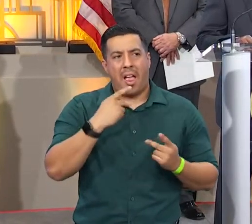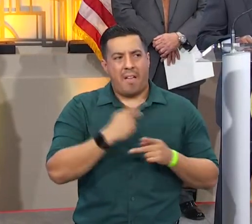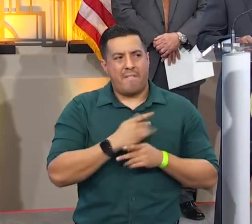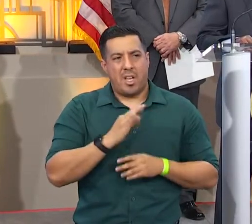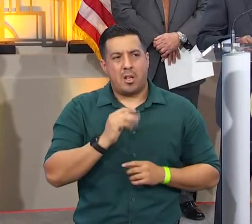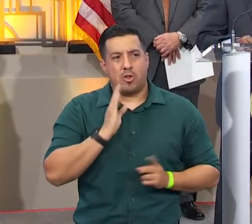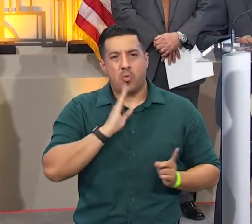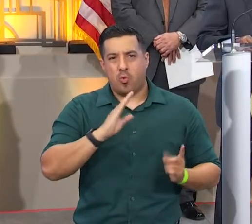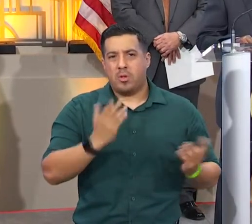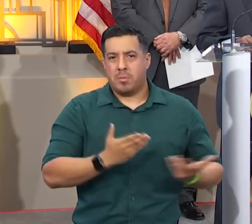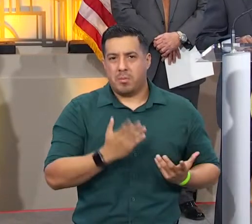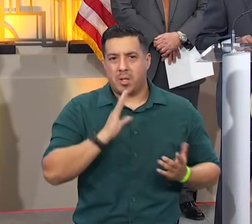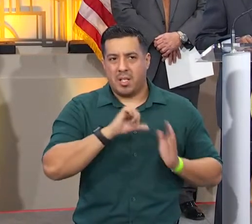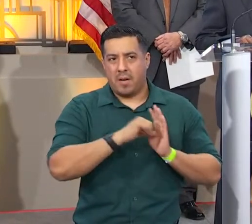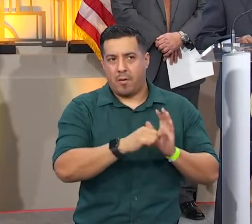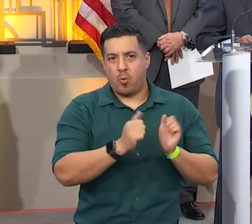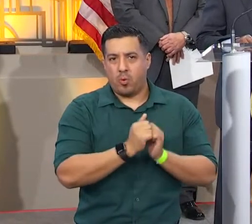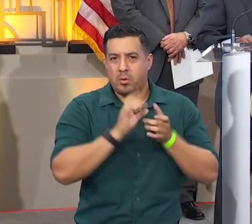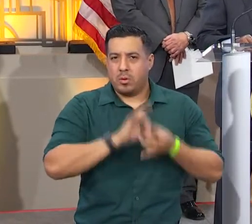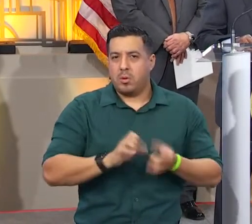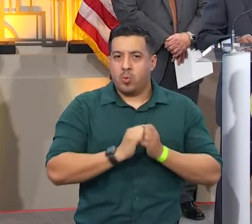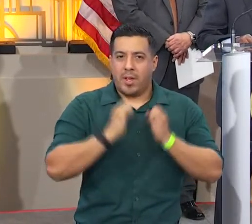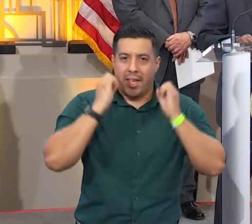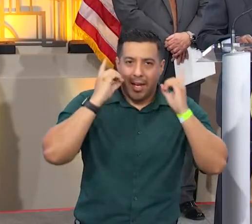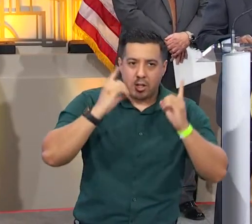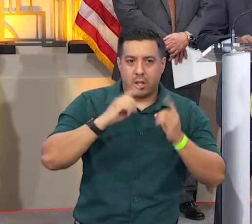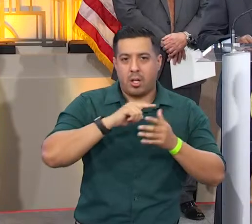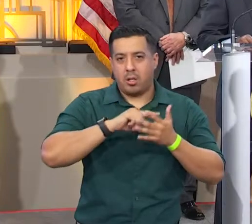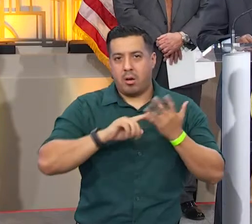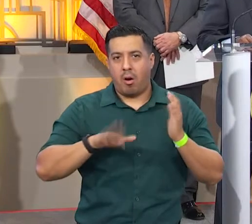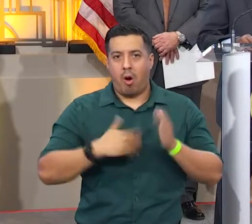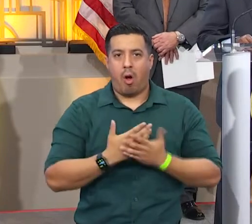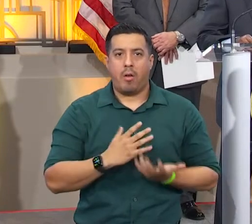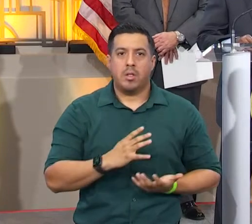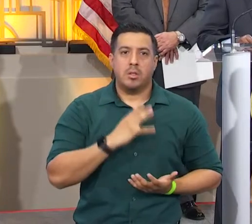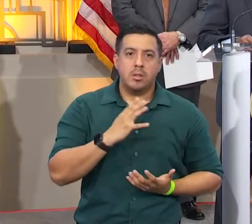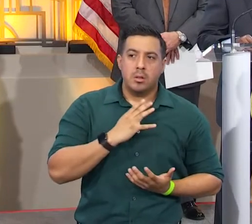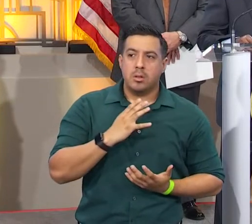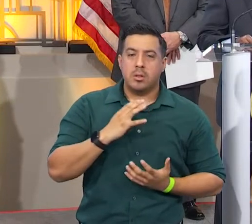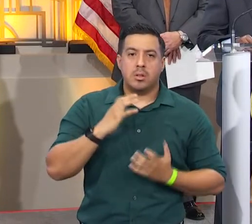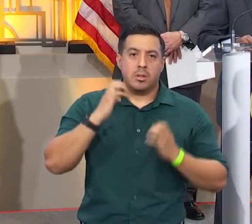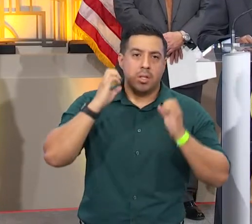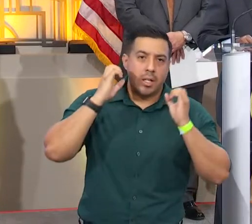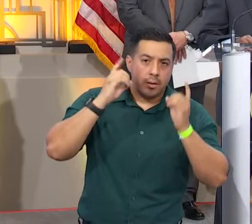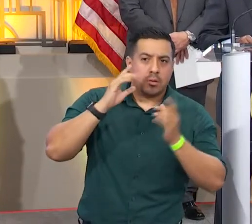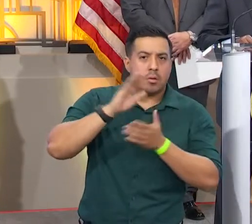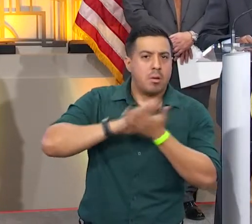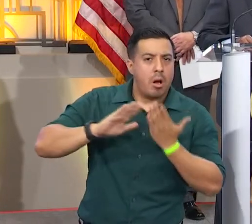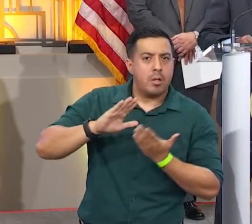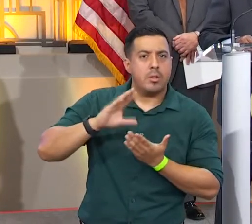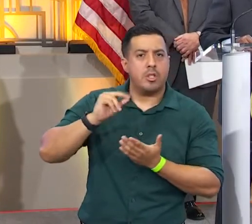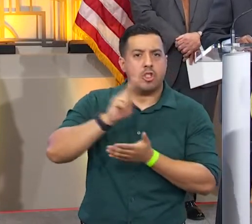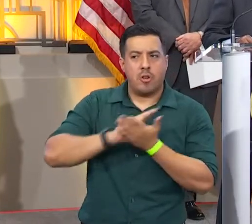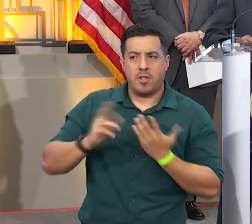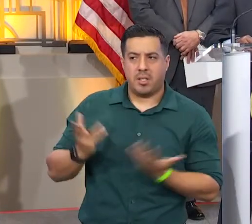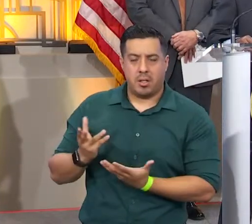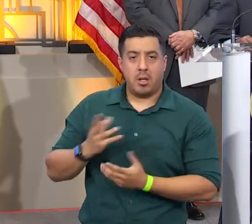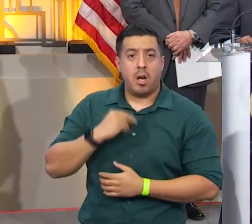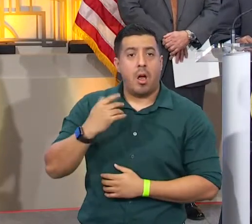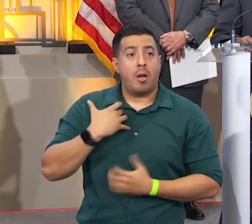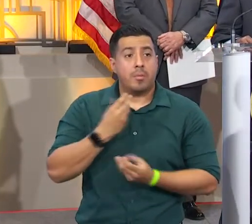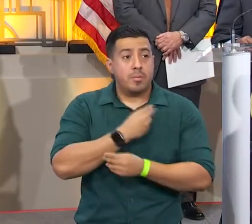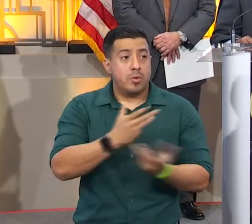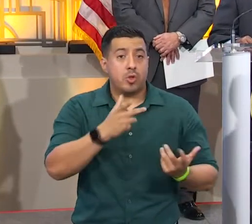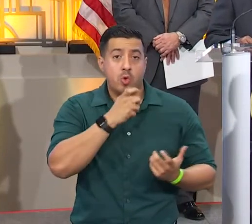would be here with her emphasis on education and with all of these outstanding colleges and universities being here. I want Houstonians, especially